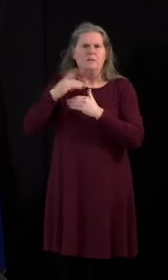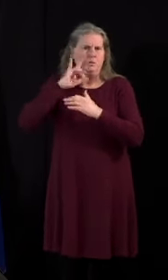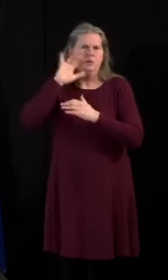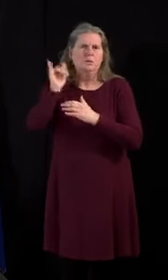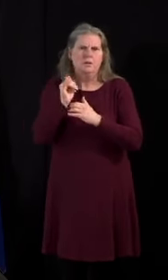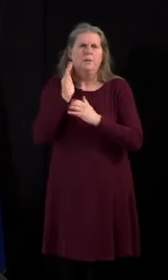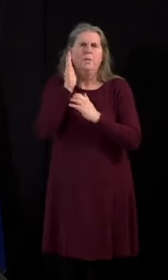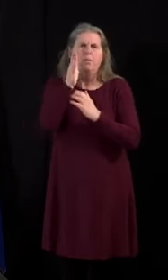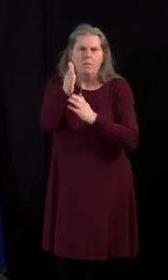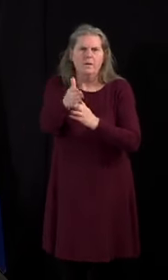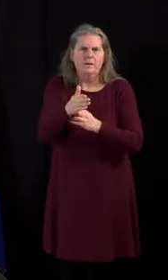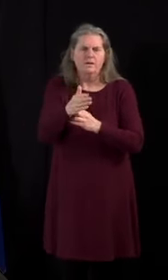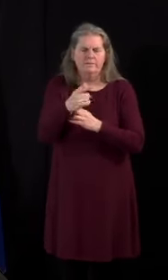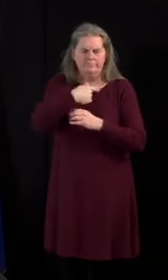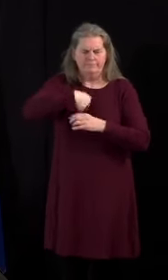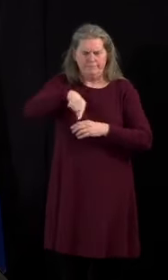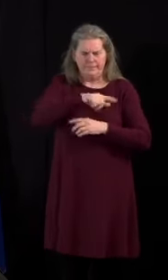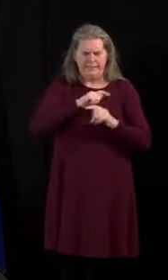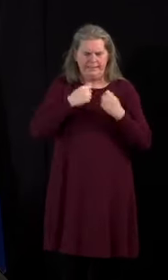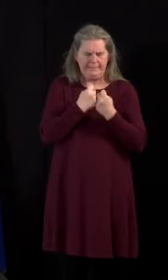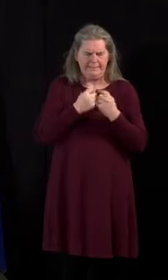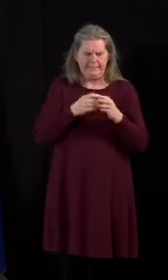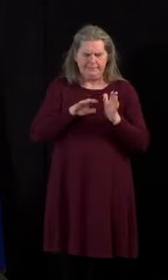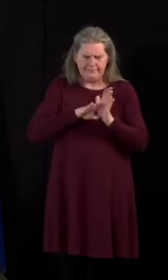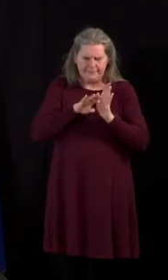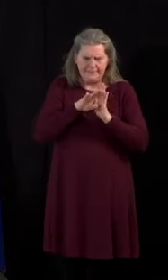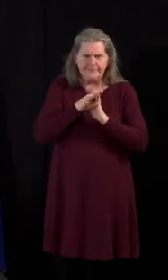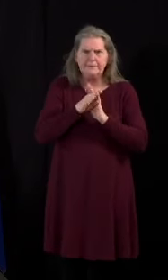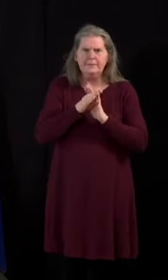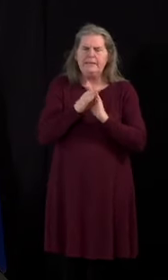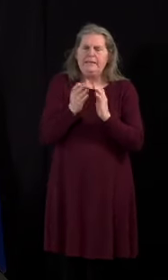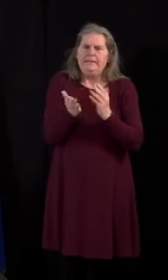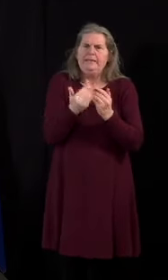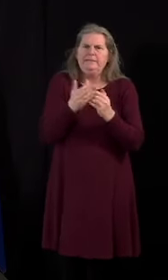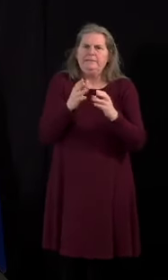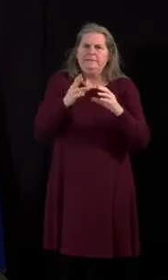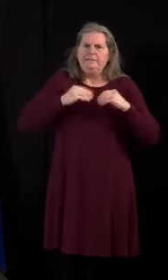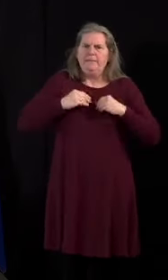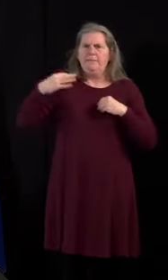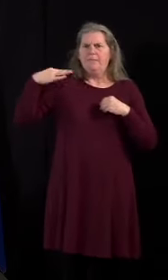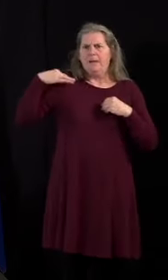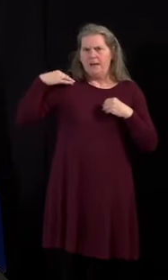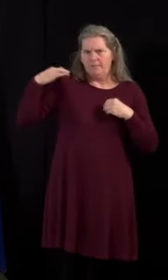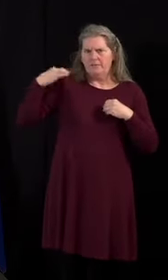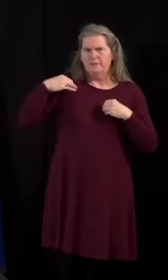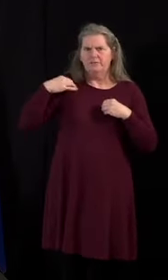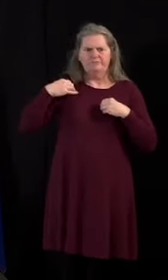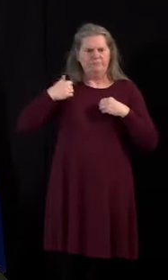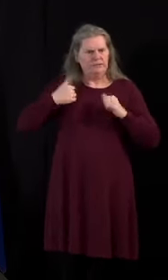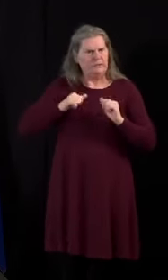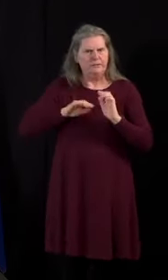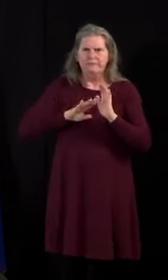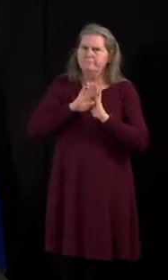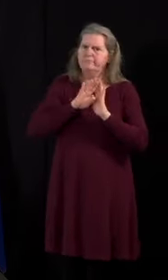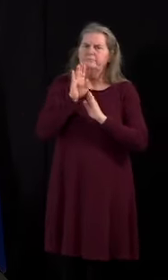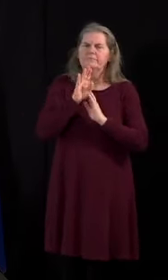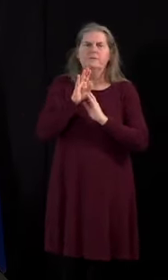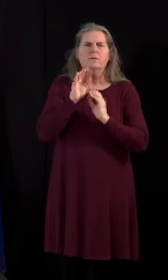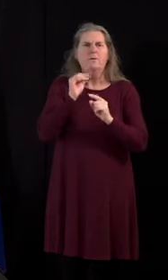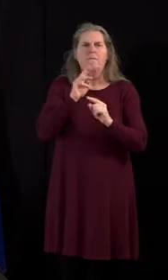our team is working towards being able to accept applications and making best efforts for the week